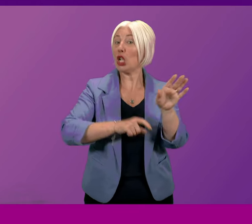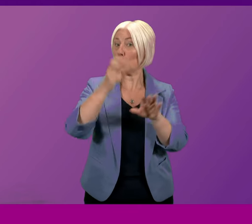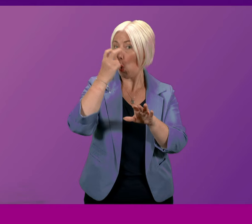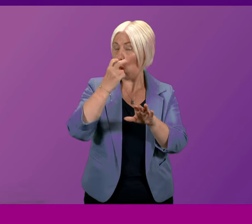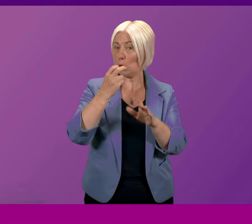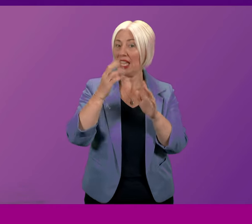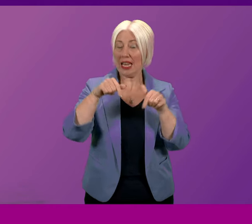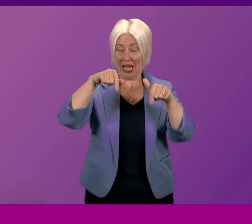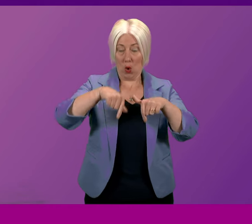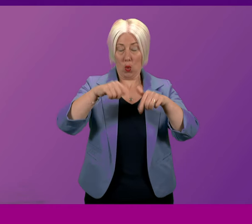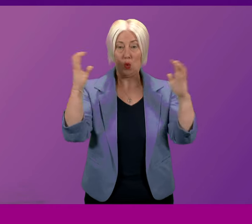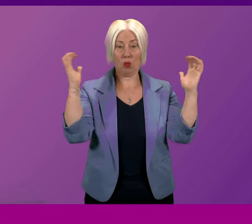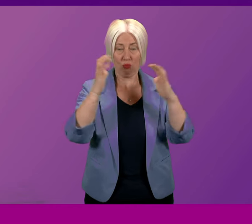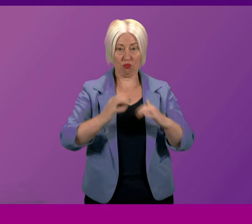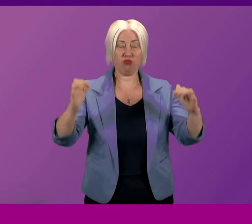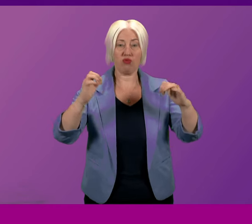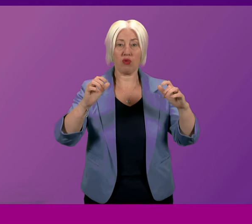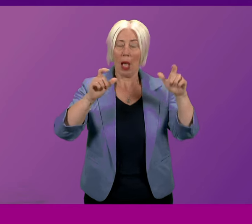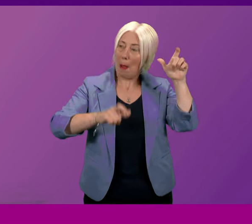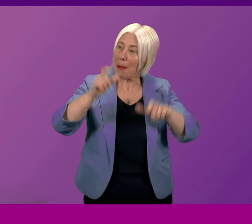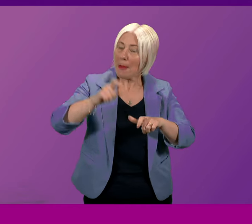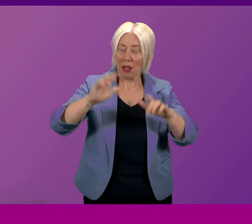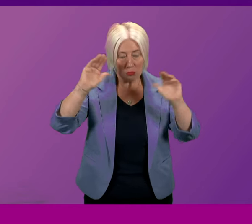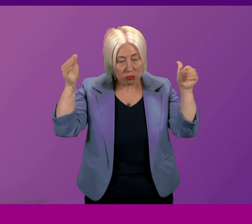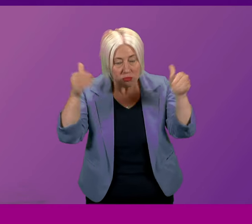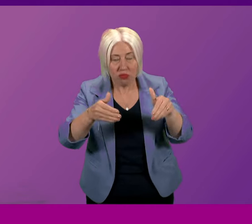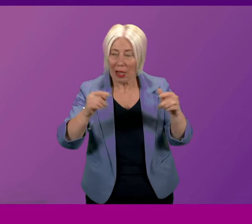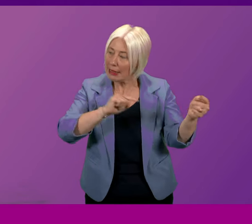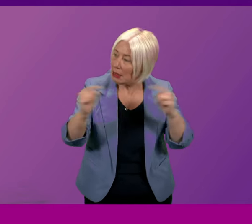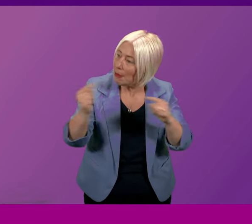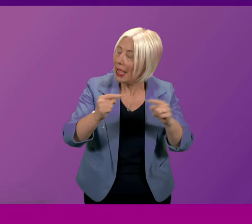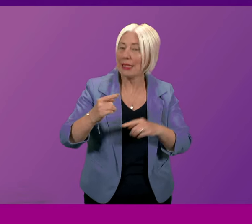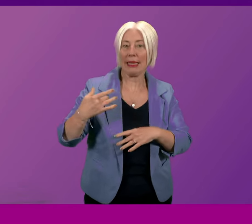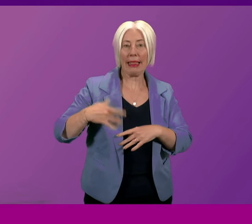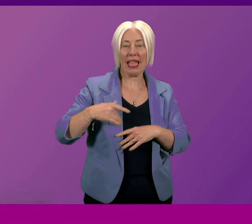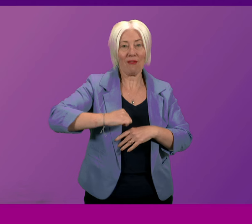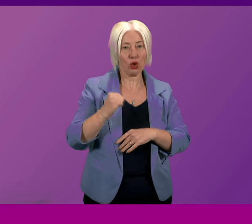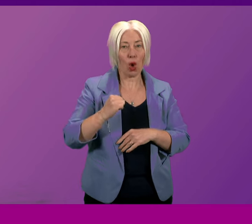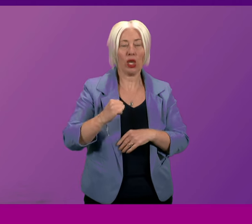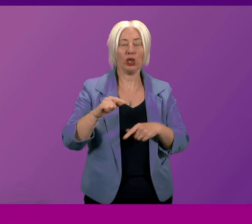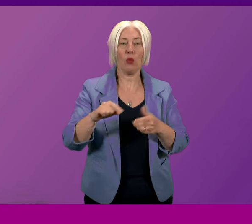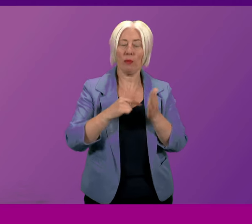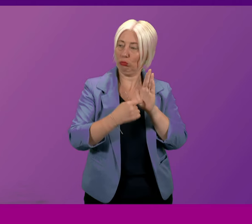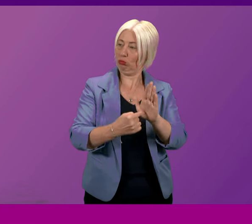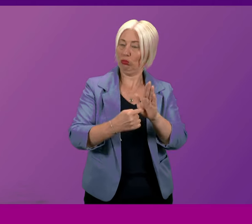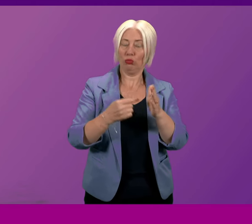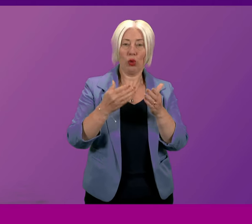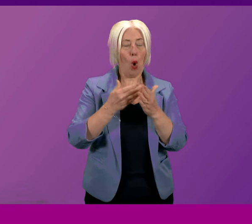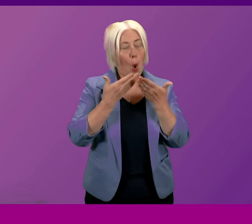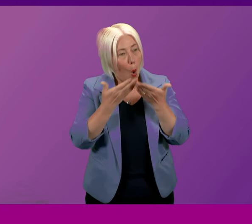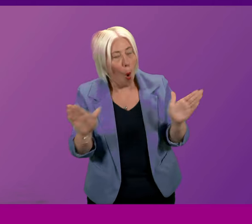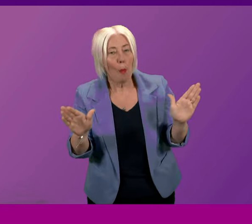become a focal point for Scottish public life and debate, a symbol of openness, accessibility,